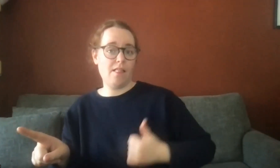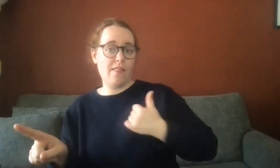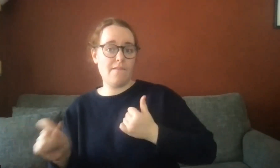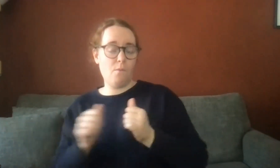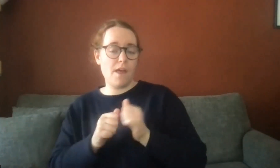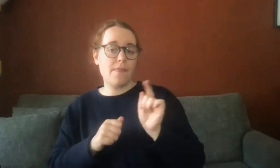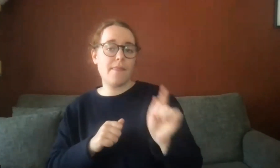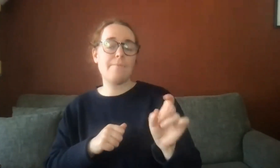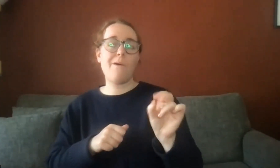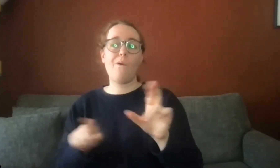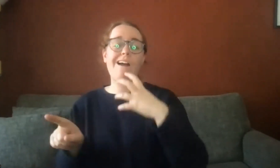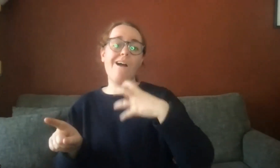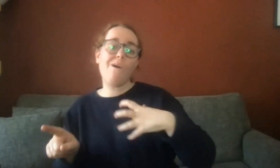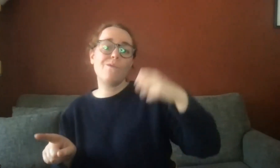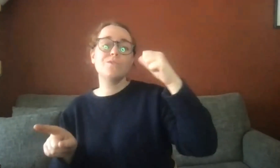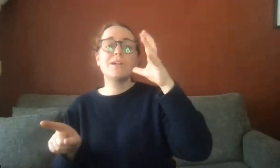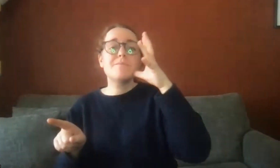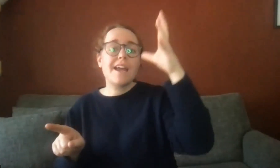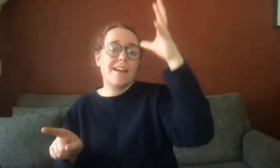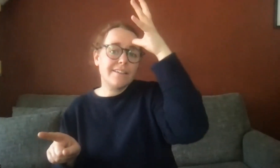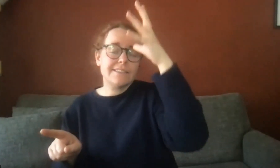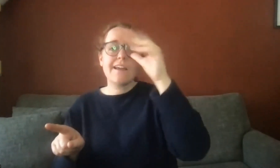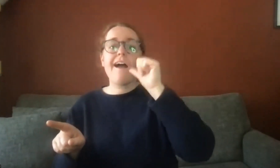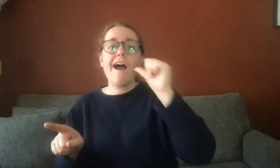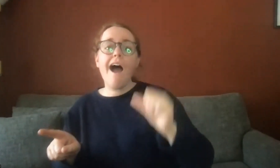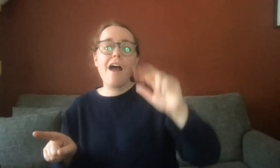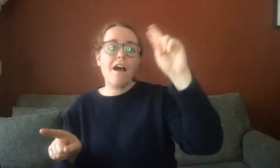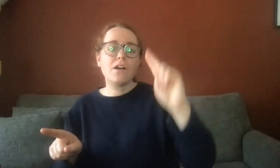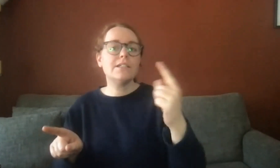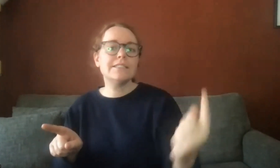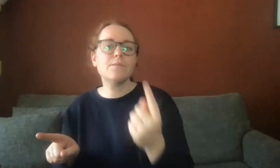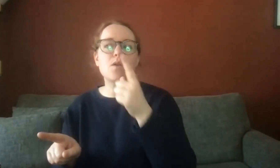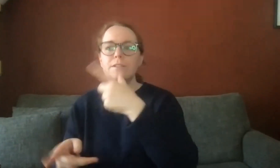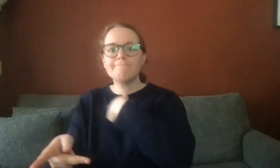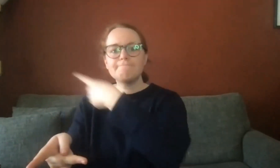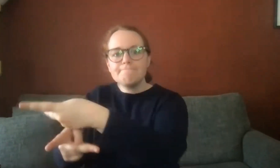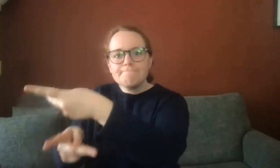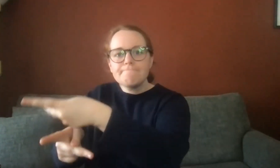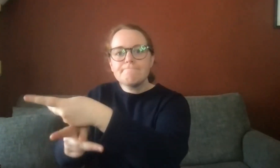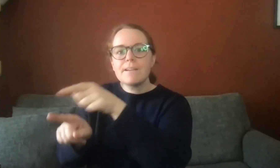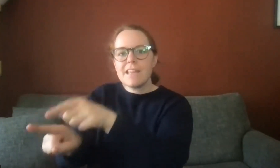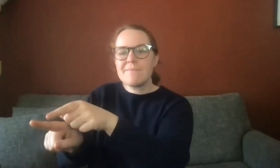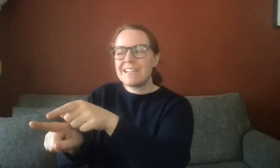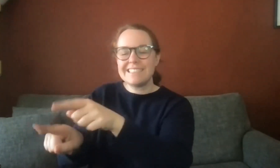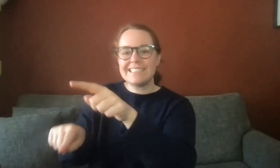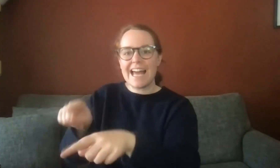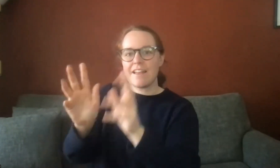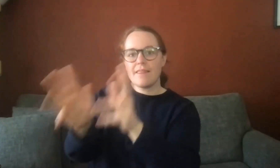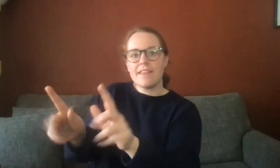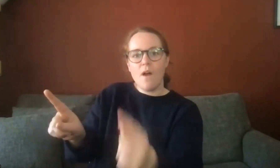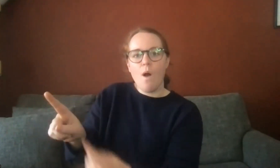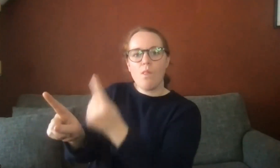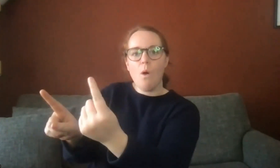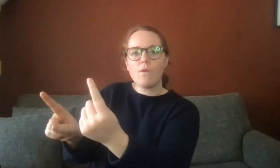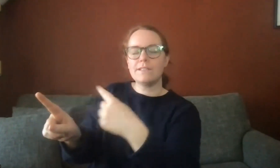say an aging parent or relative who you provide care for. So that's kind of the umbrella of what that could